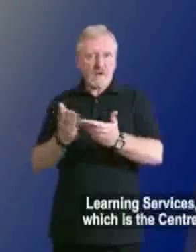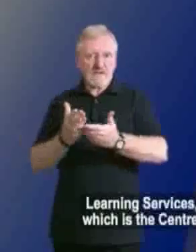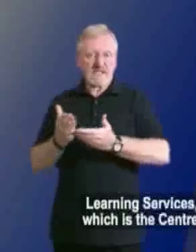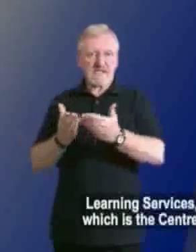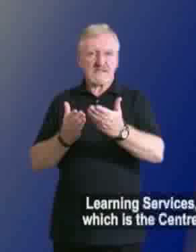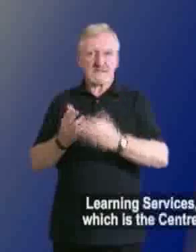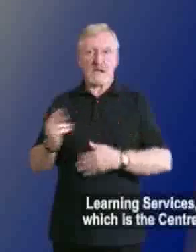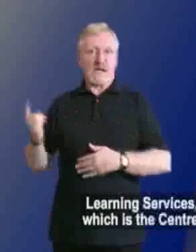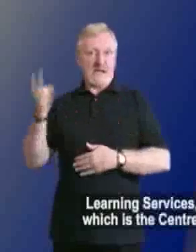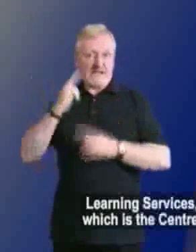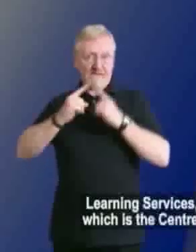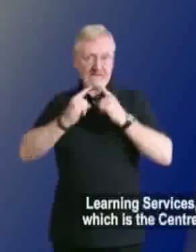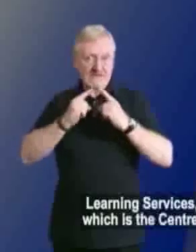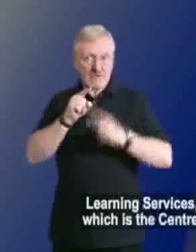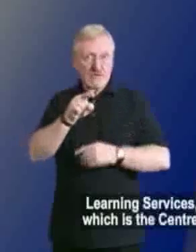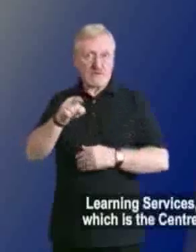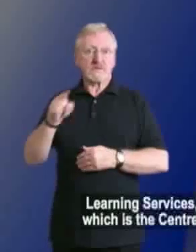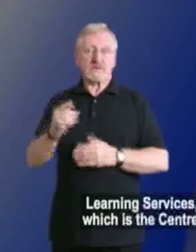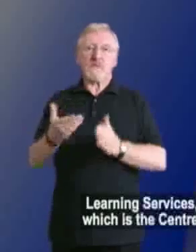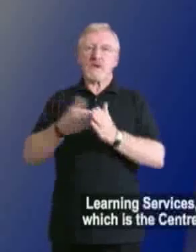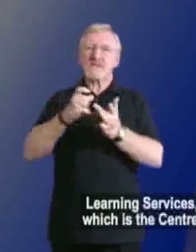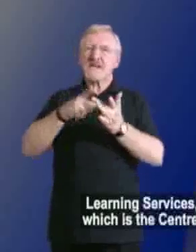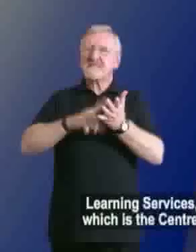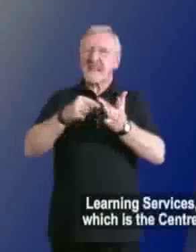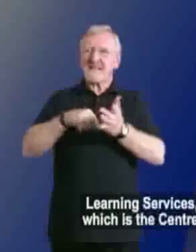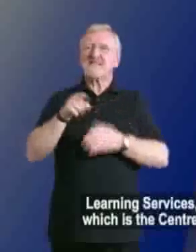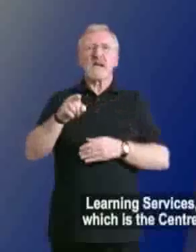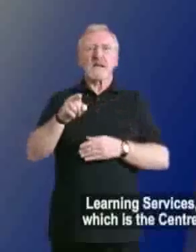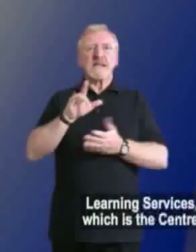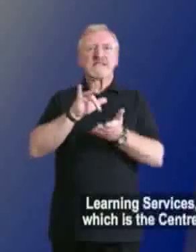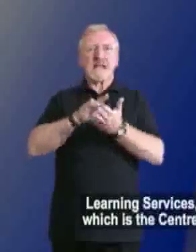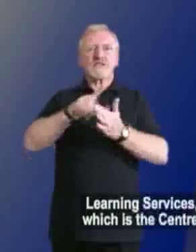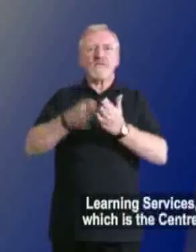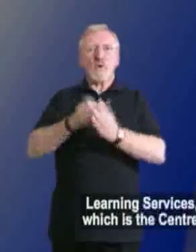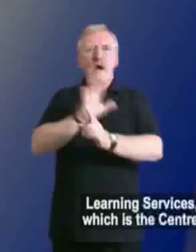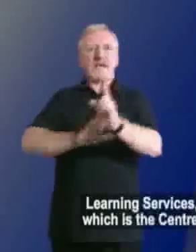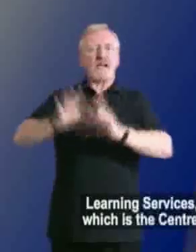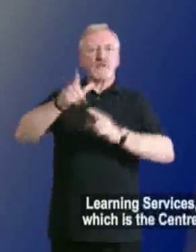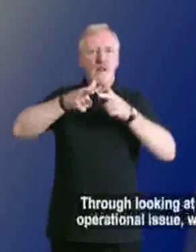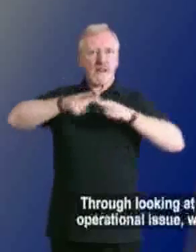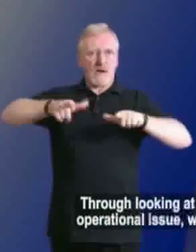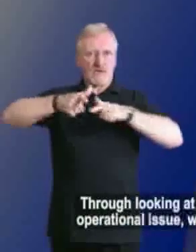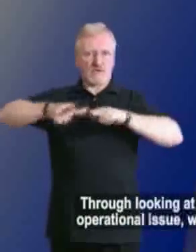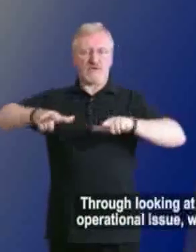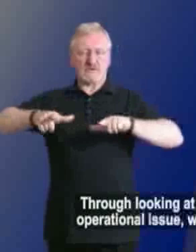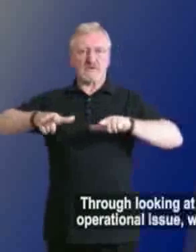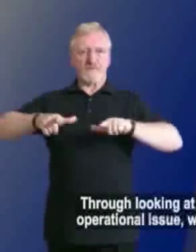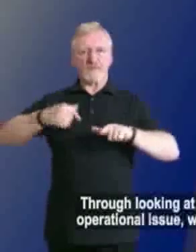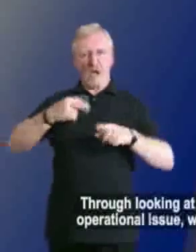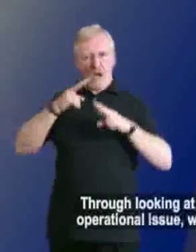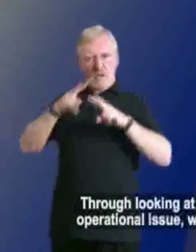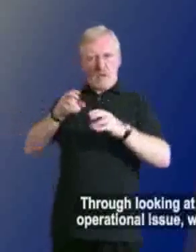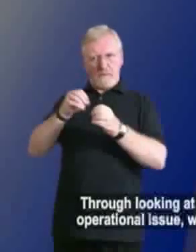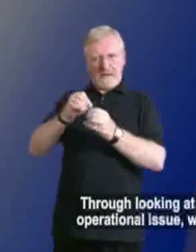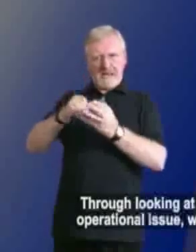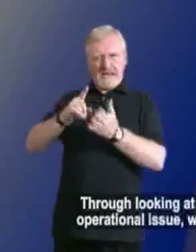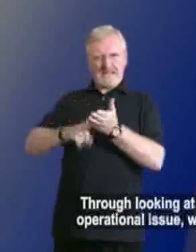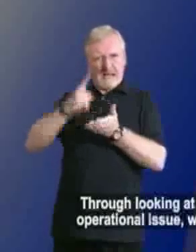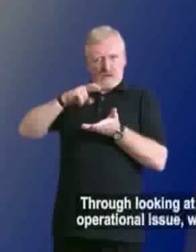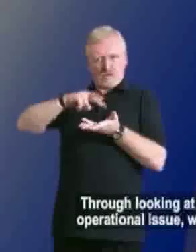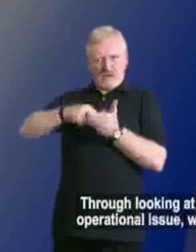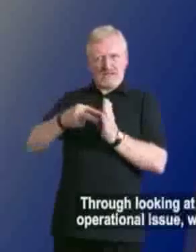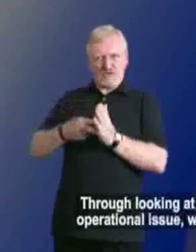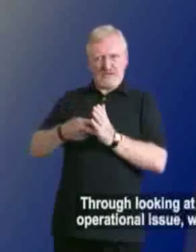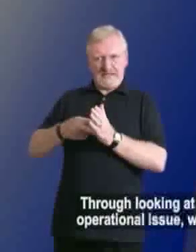Services, Deaf Teachers, and CILT, which is the Centre for National Languages. Through looking at BSL as a